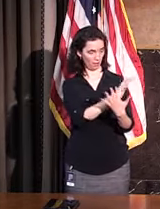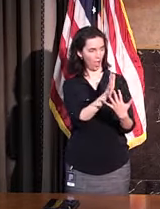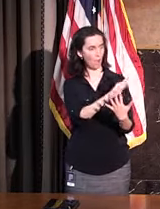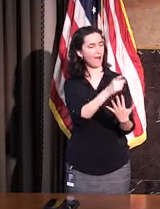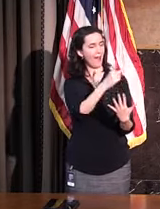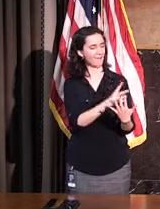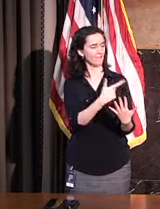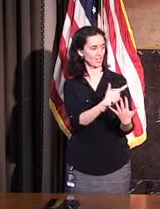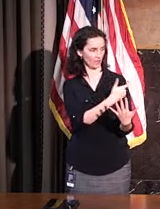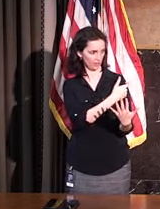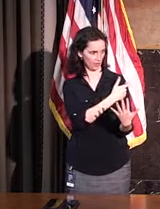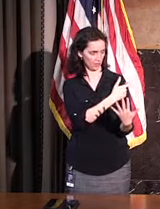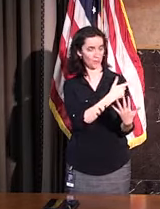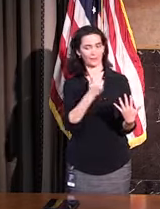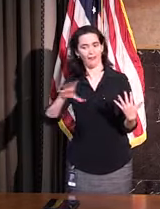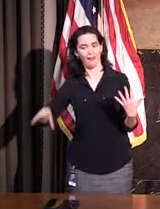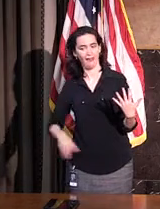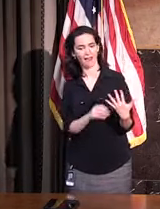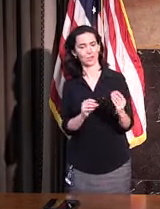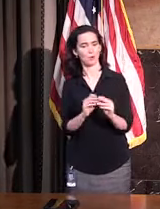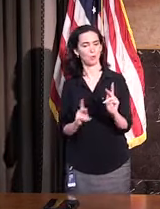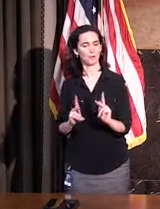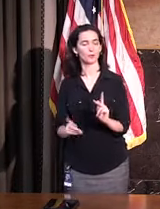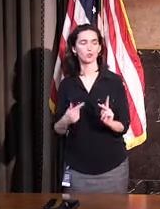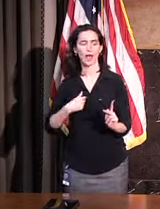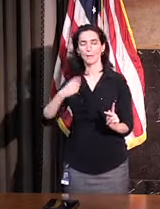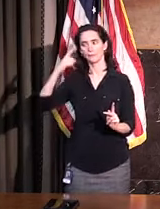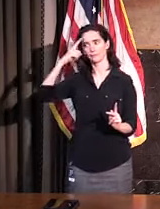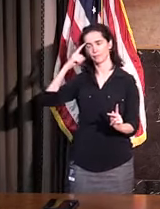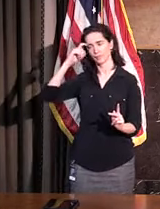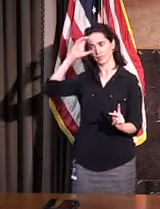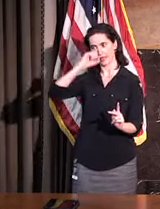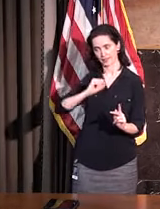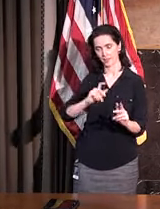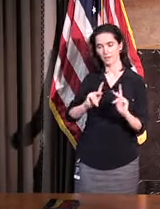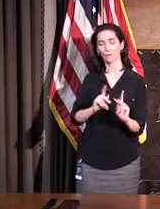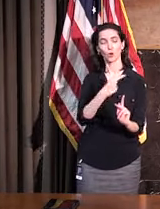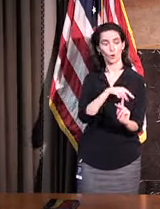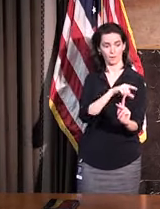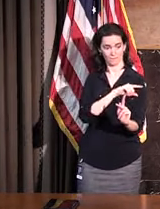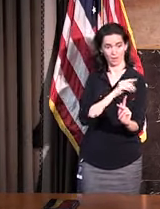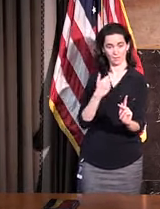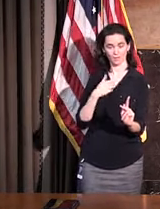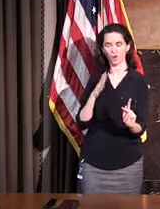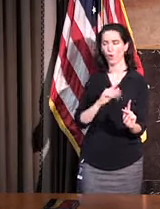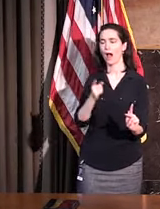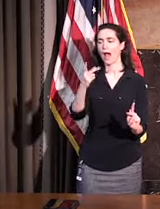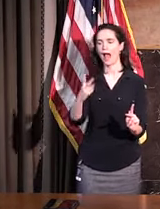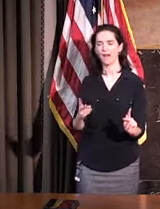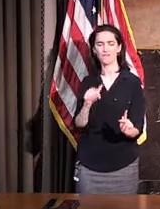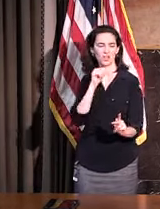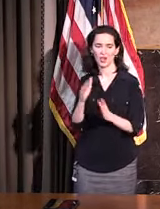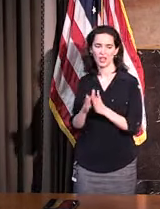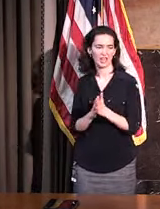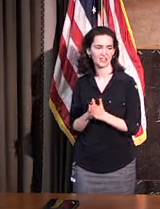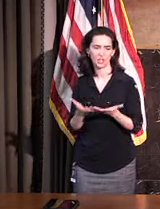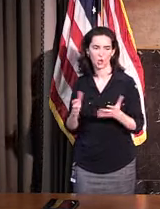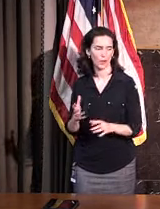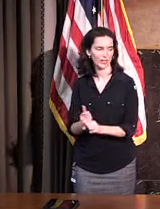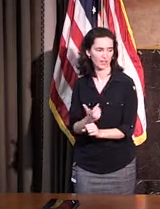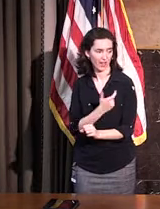I could infer that that means that half the people who were already eligible before this announcement had shown no interest so far in